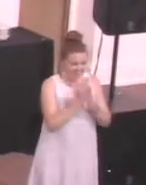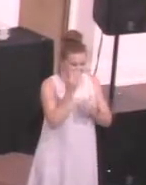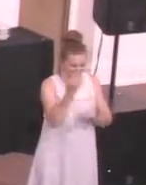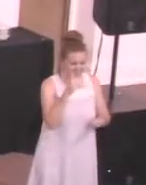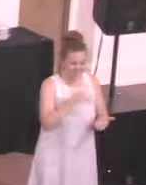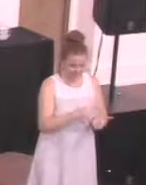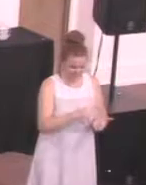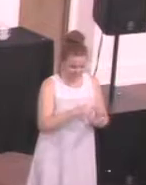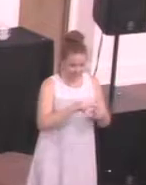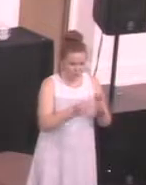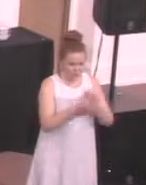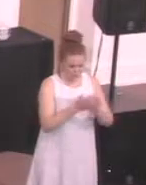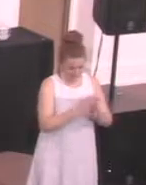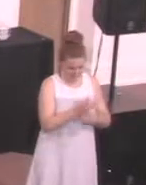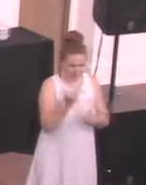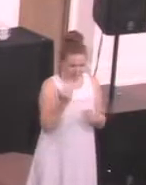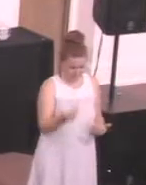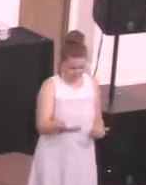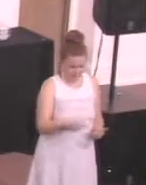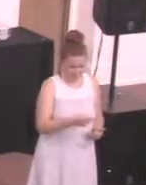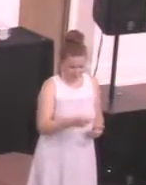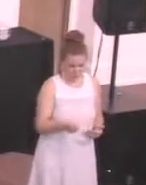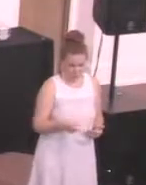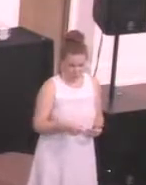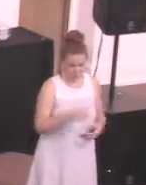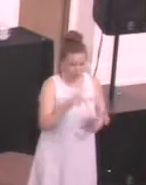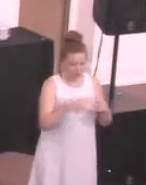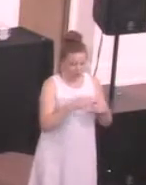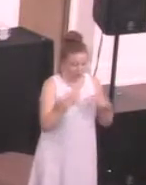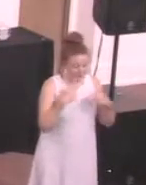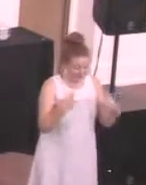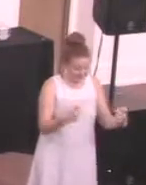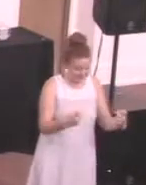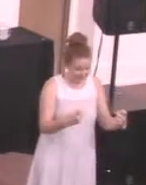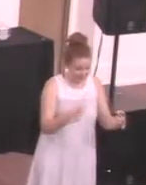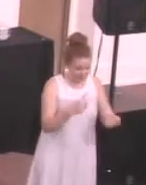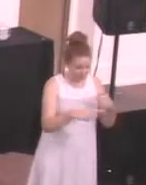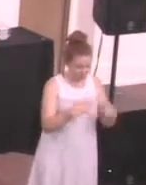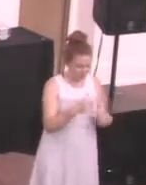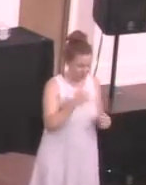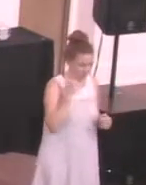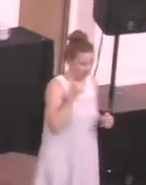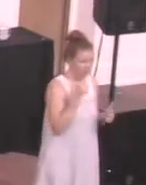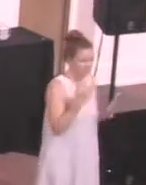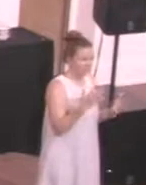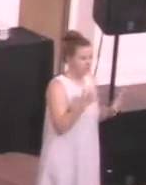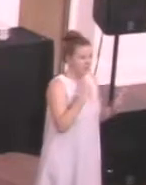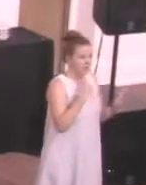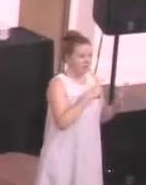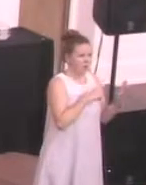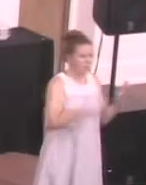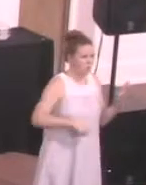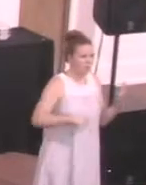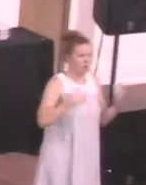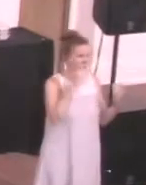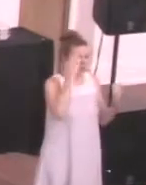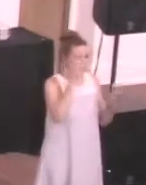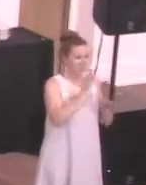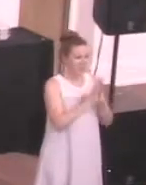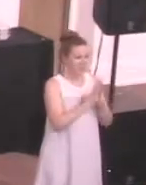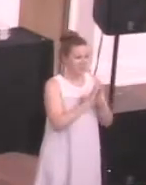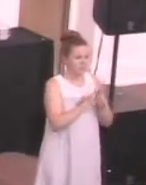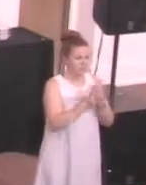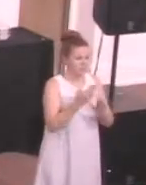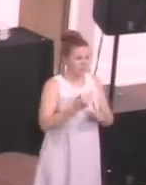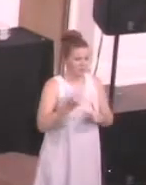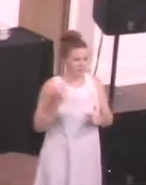people? The thing is, when you sin and you go back to him and say, Lord, I know I asked her to forgive me from before,